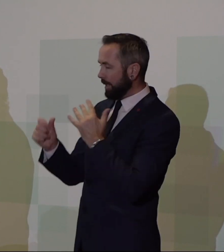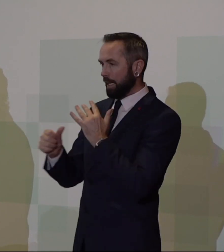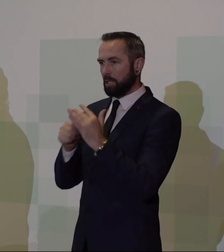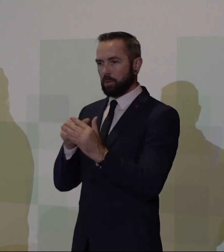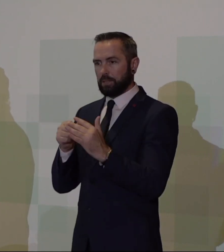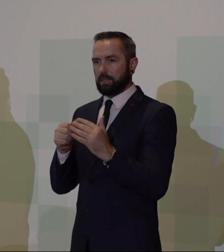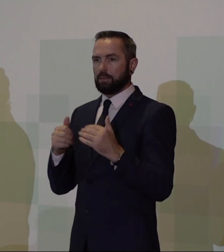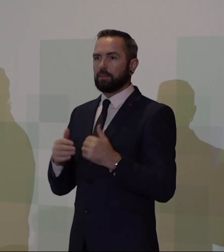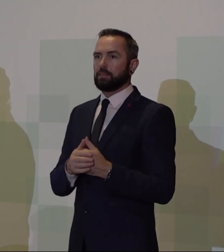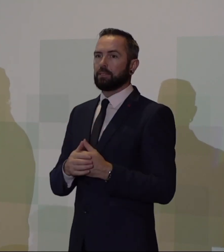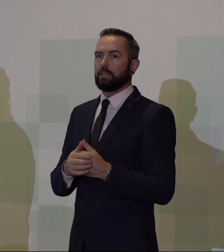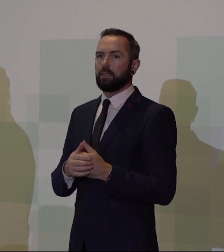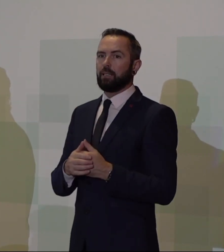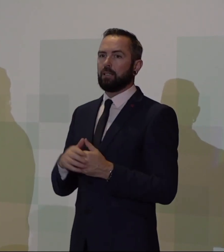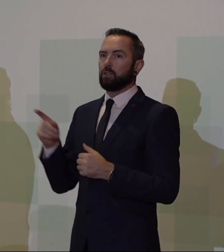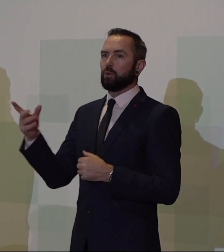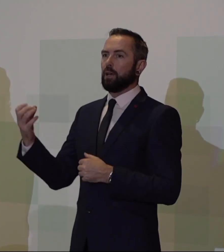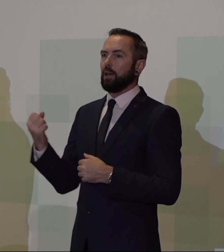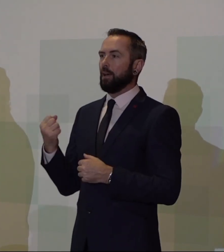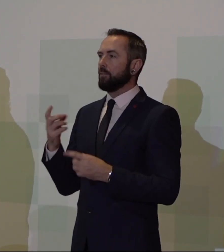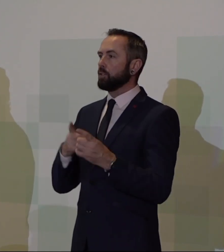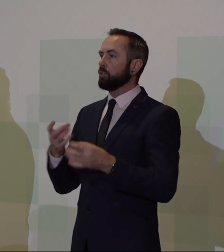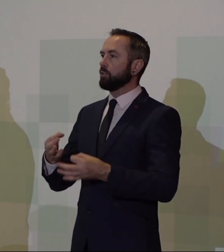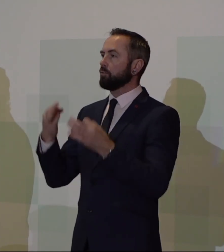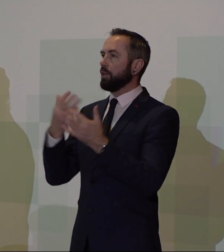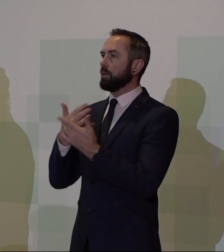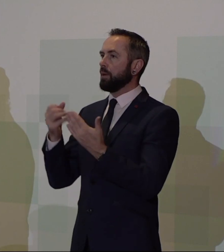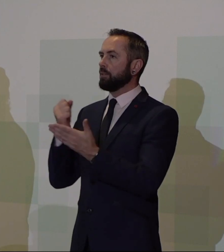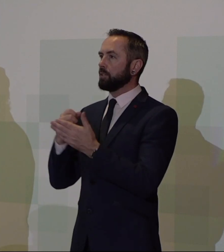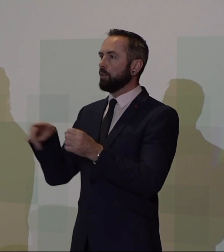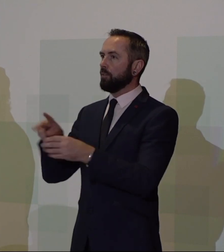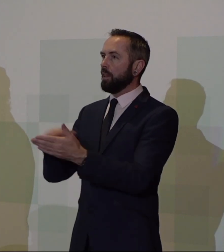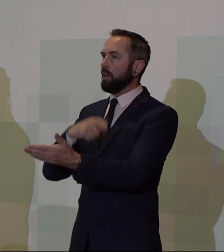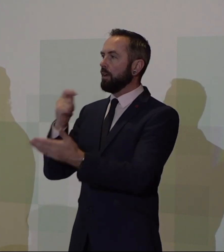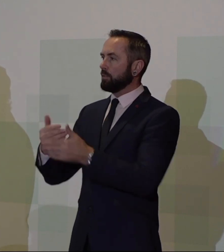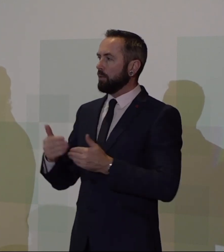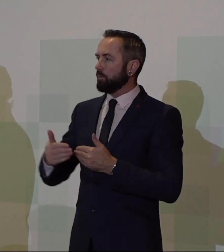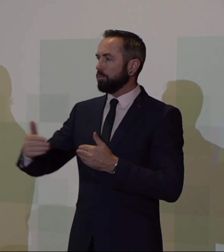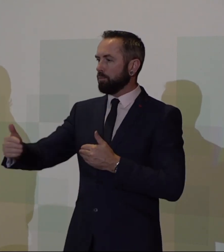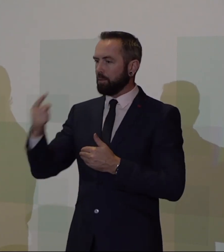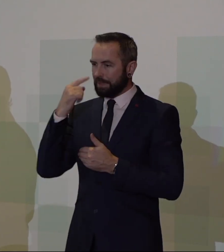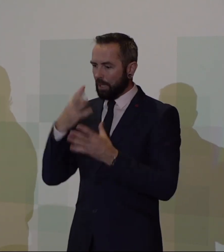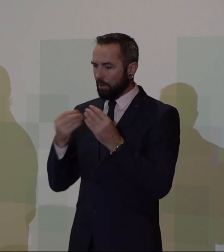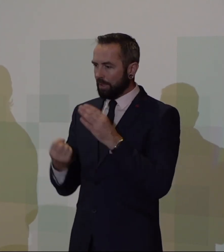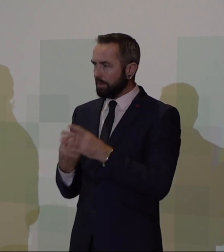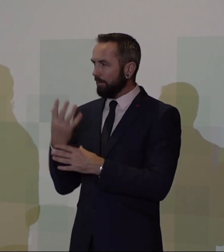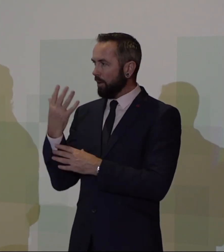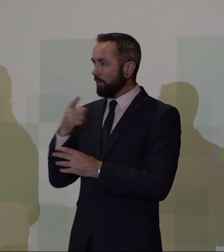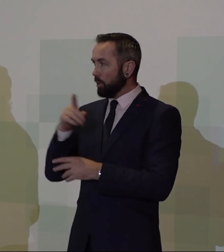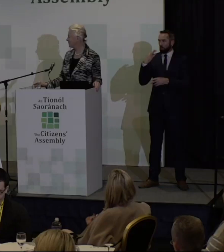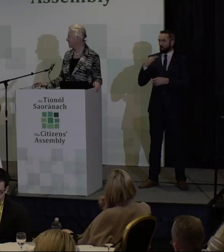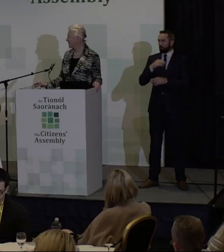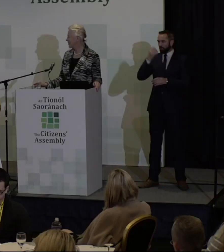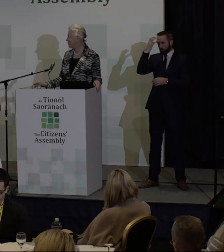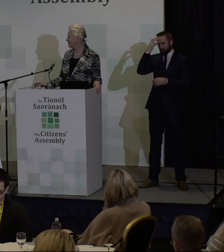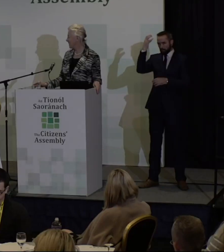expertise. Obviously, you have done a great amount of study over a long time period, and you've seen how things evolve, and we are the beneficiaries of all that knowledge.